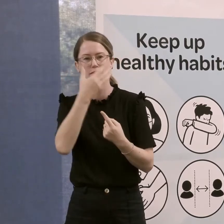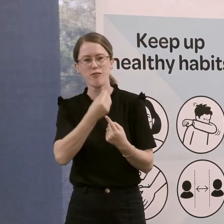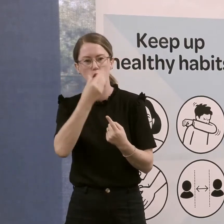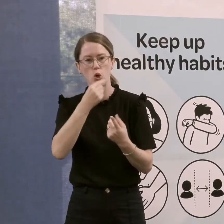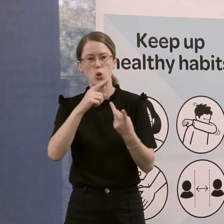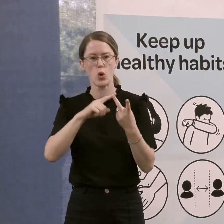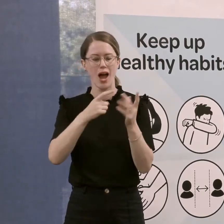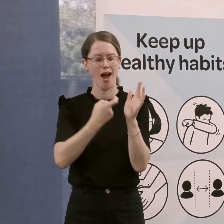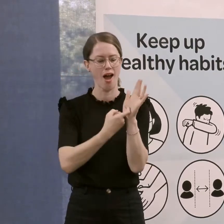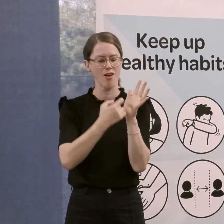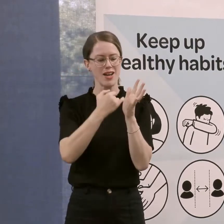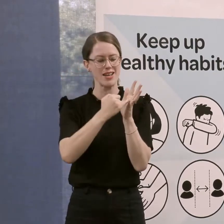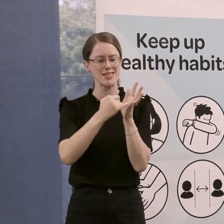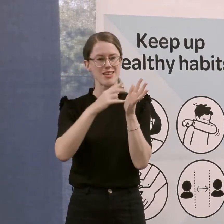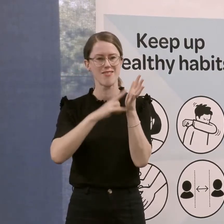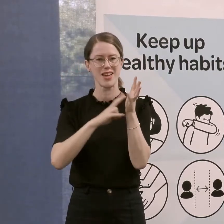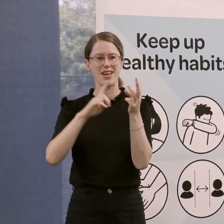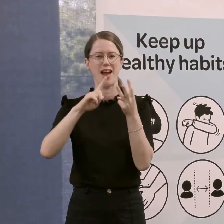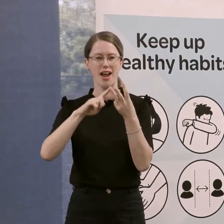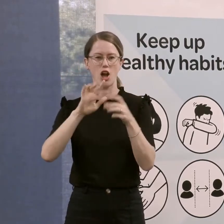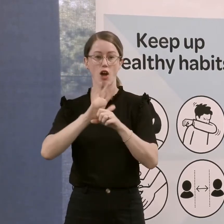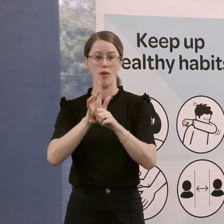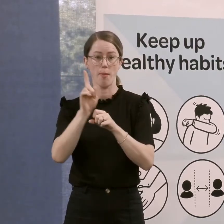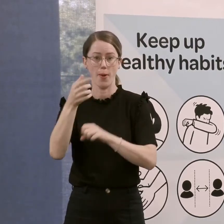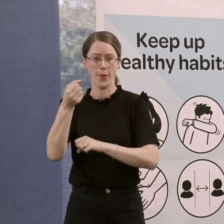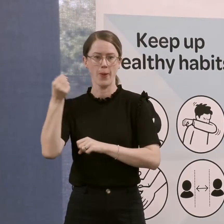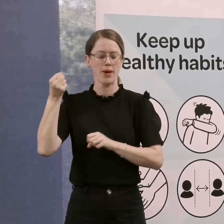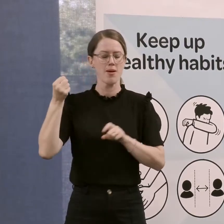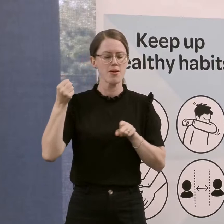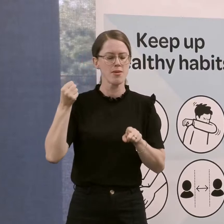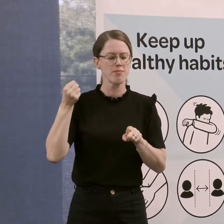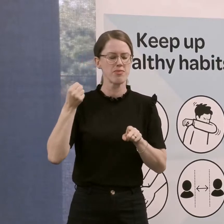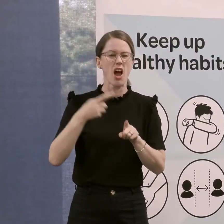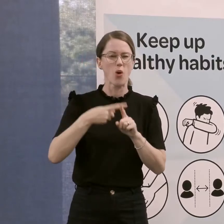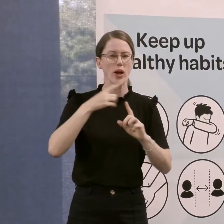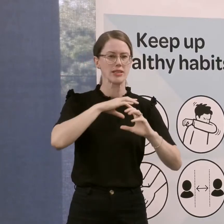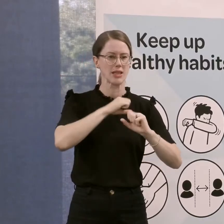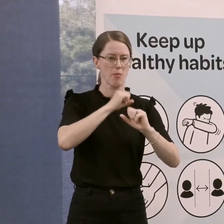and RSV and COVID. But before I do that, just a quick